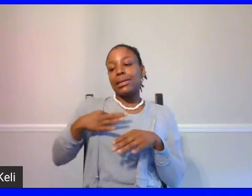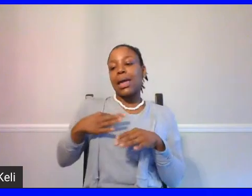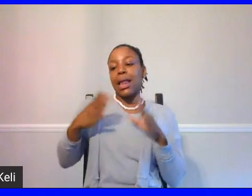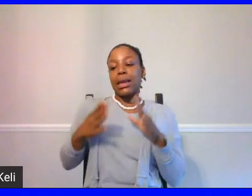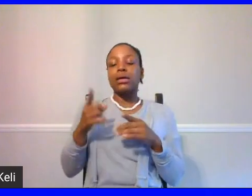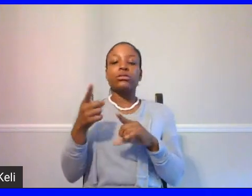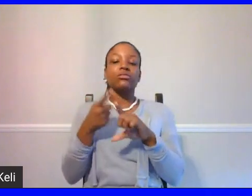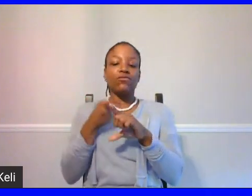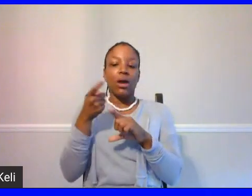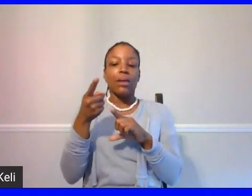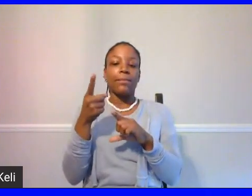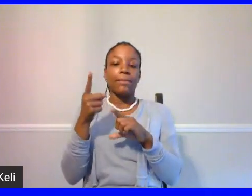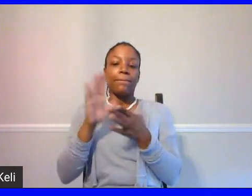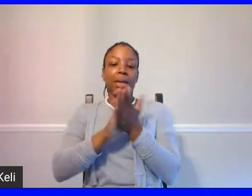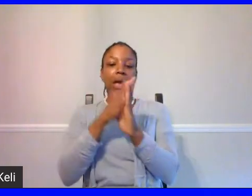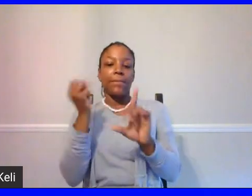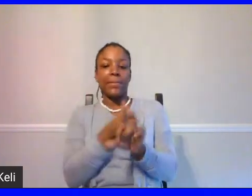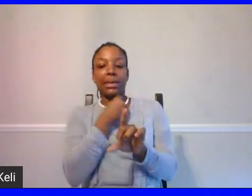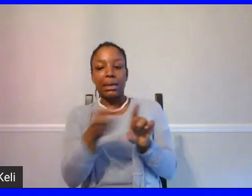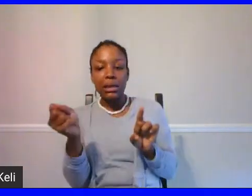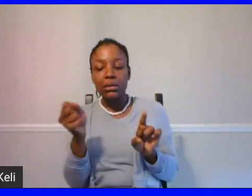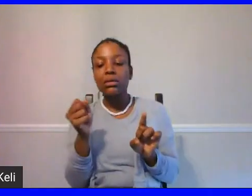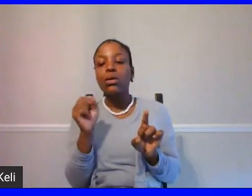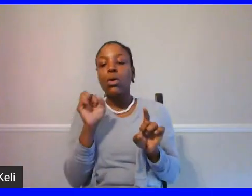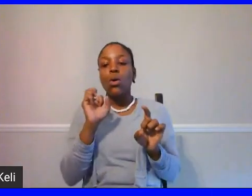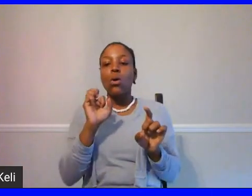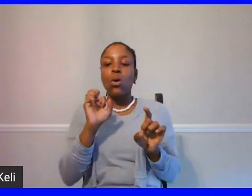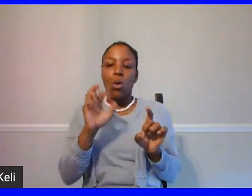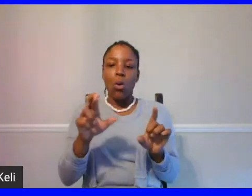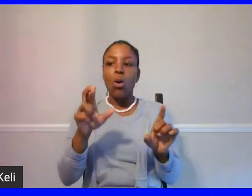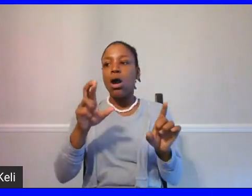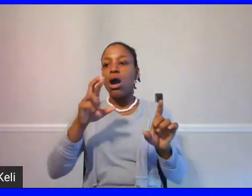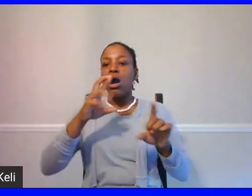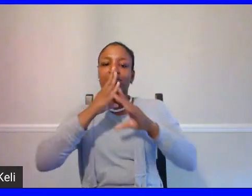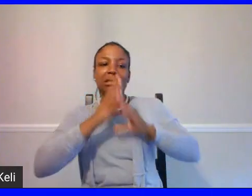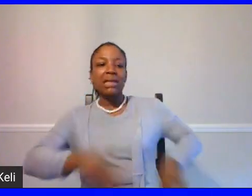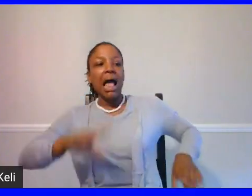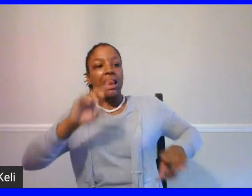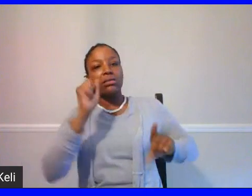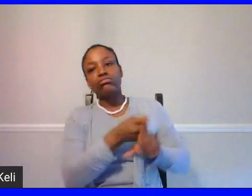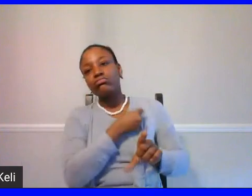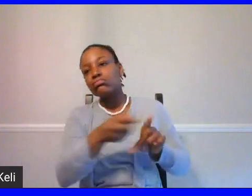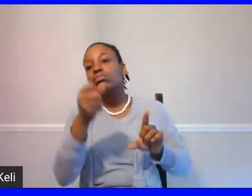from being beaten, from being, you know, from being silenced by people